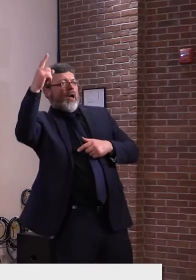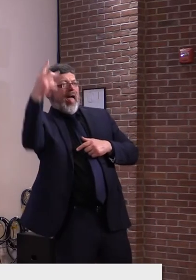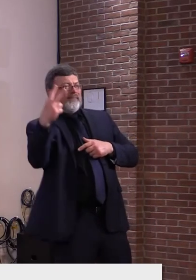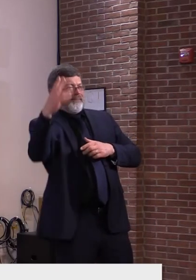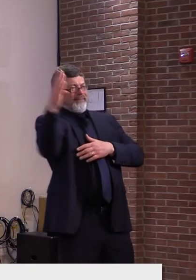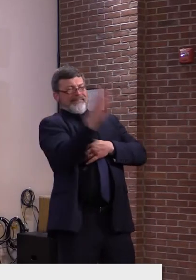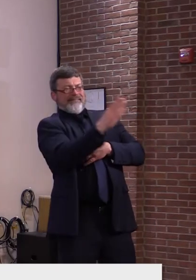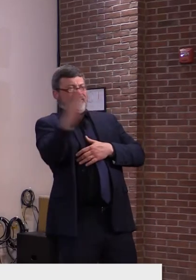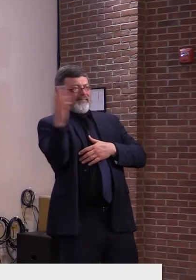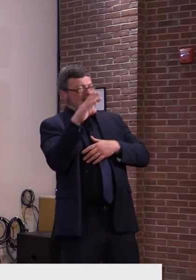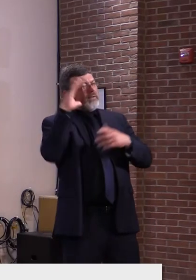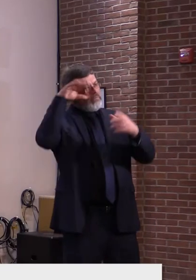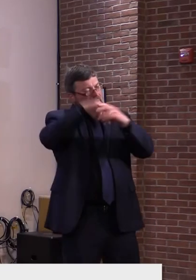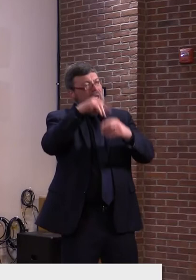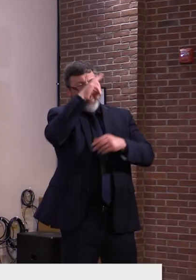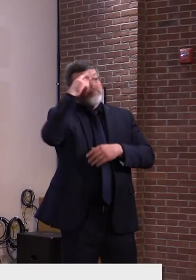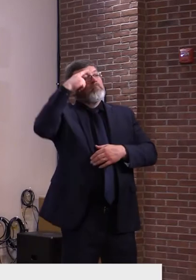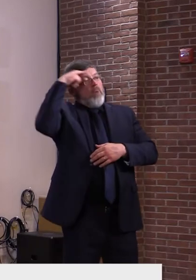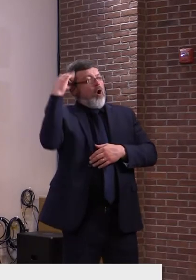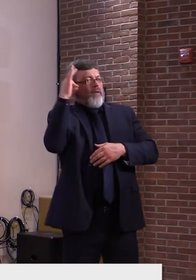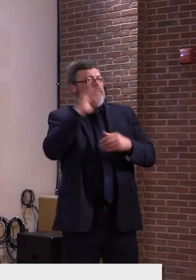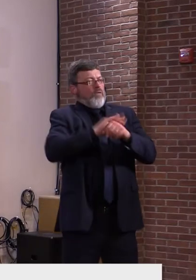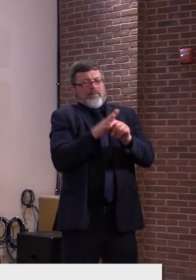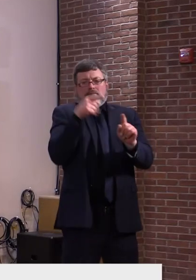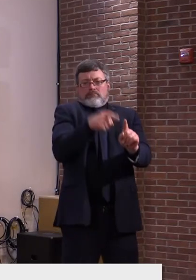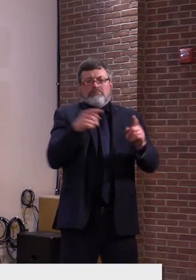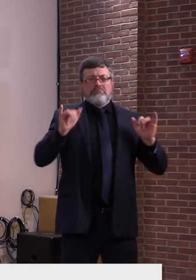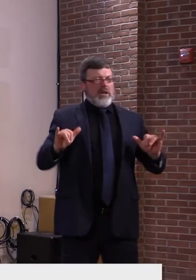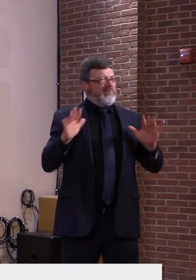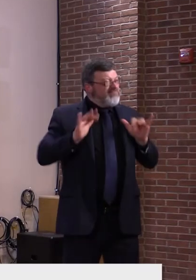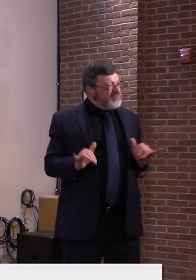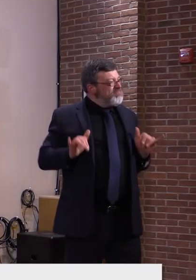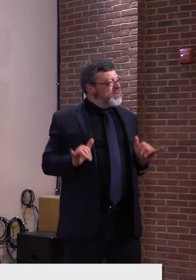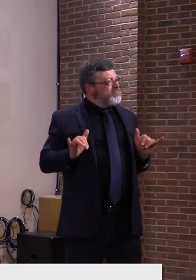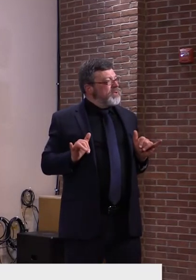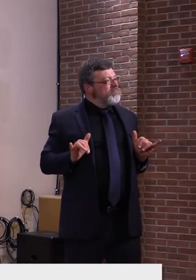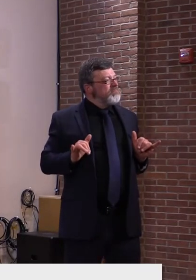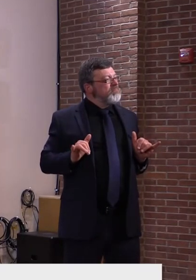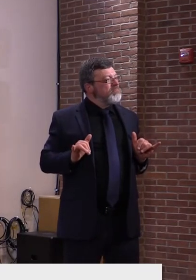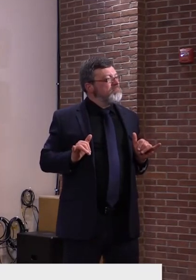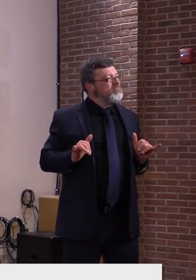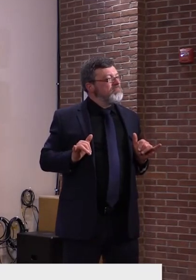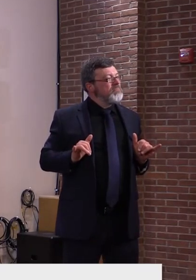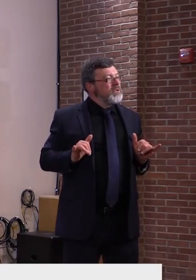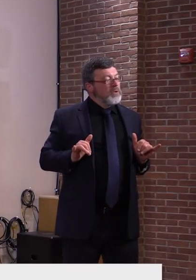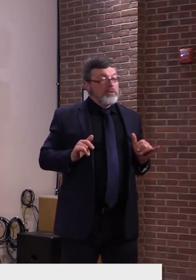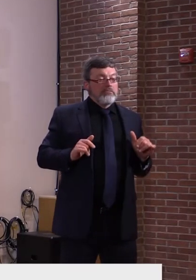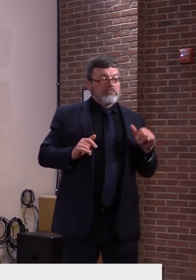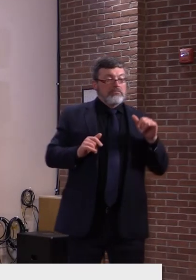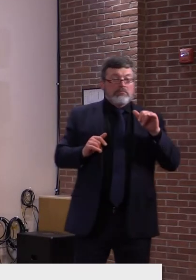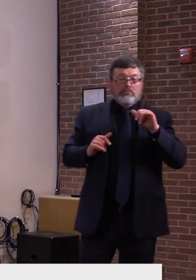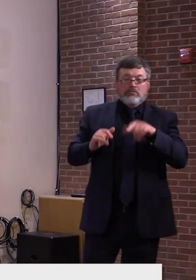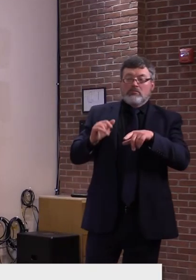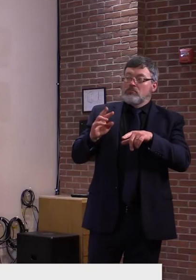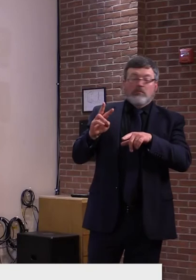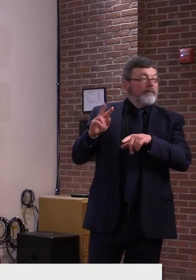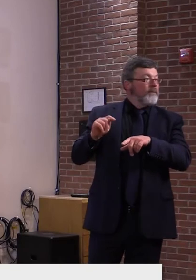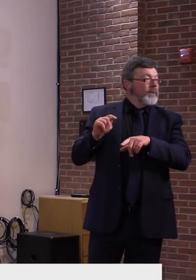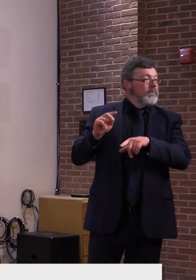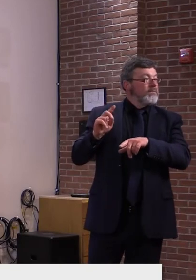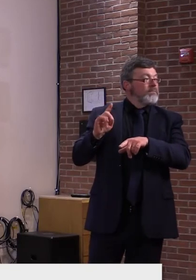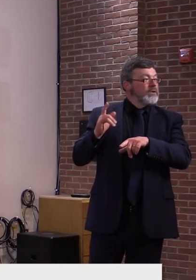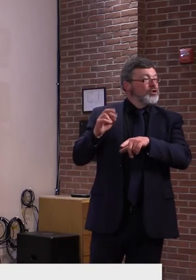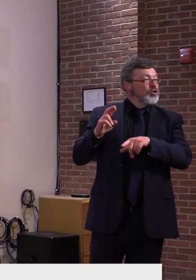you know, the difficulty of tracking the data these days with cases meaning less and less. The Department of